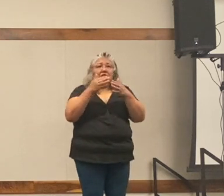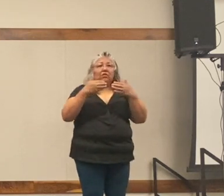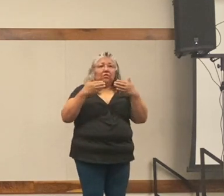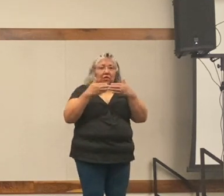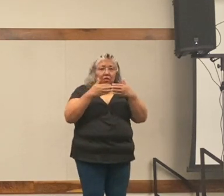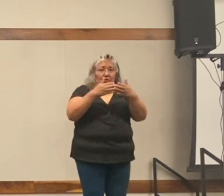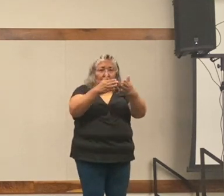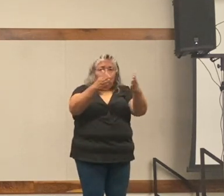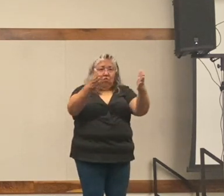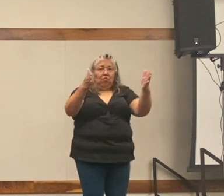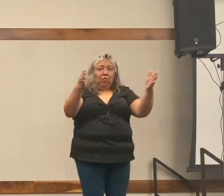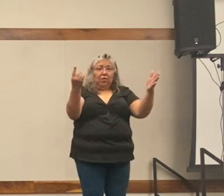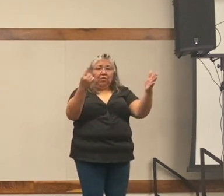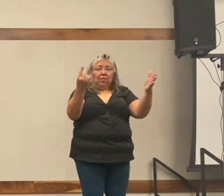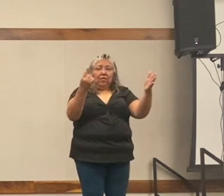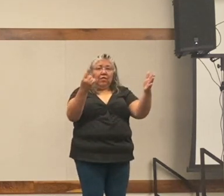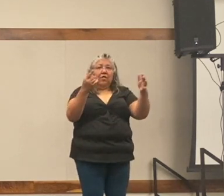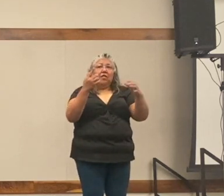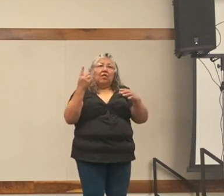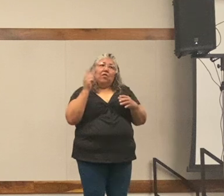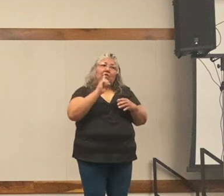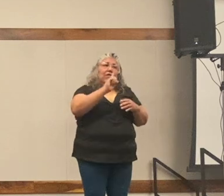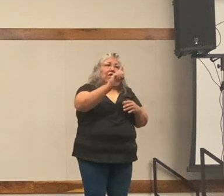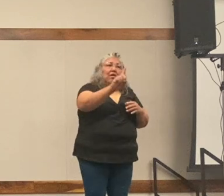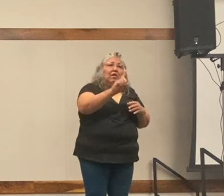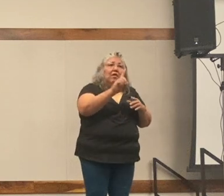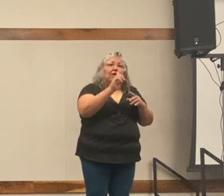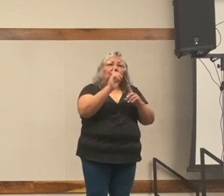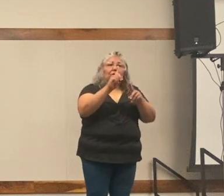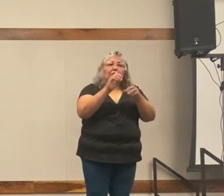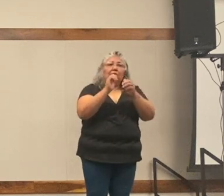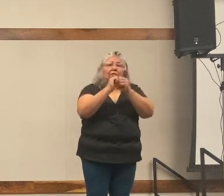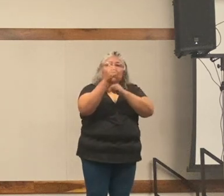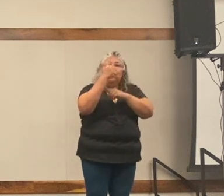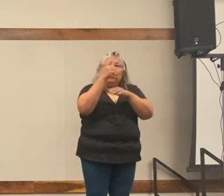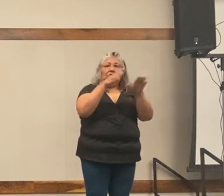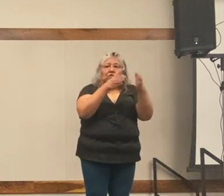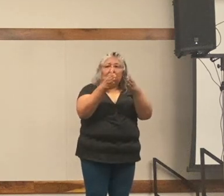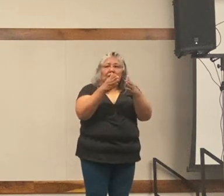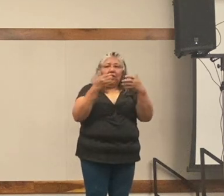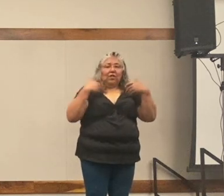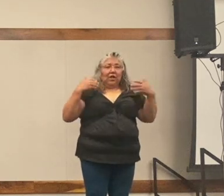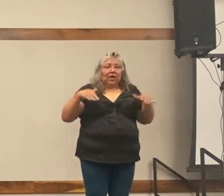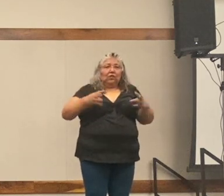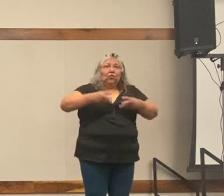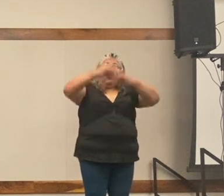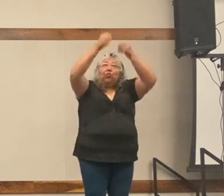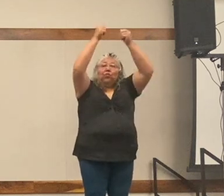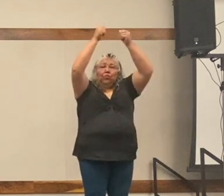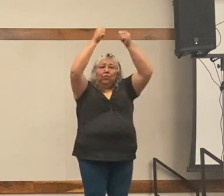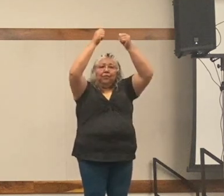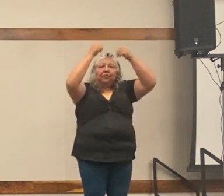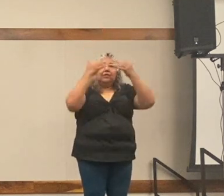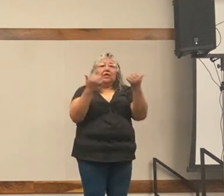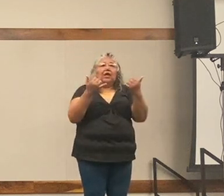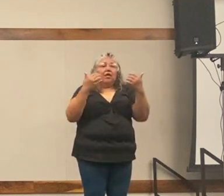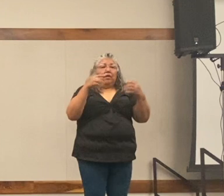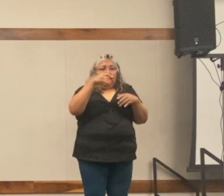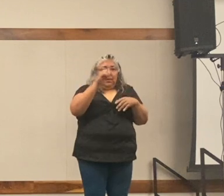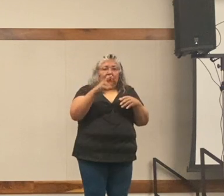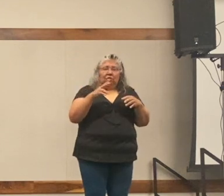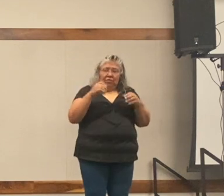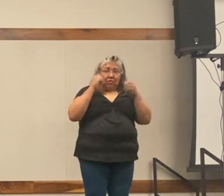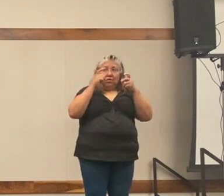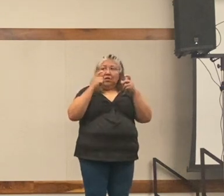by itself. They went outside and passed one street, and suddenly the angel left him. When Peter came to himself, he